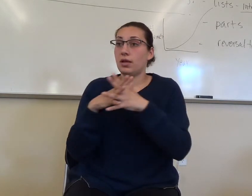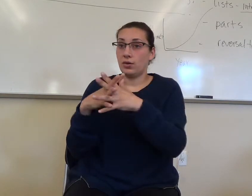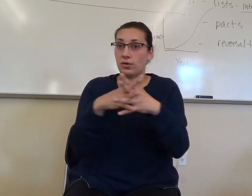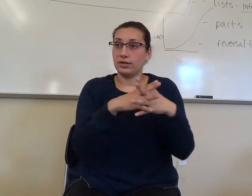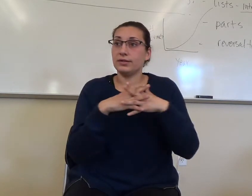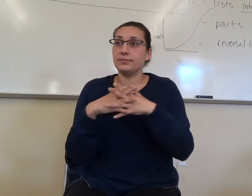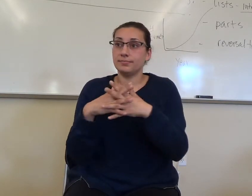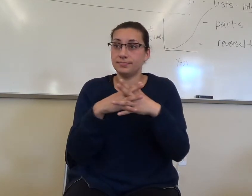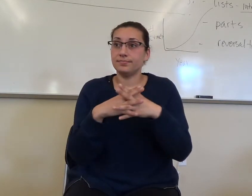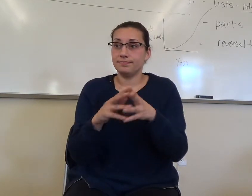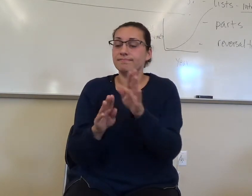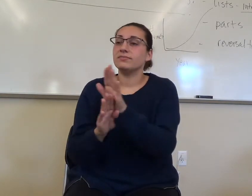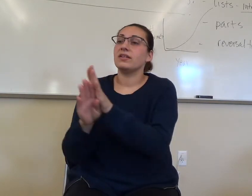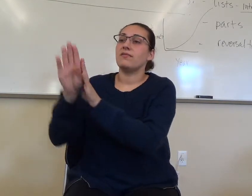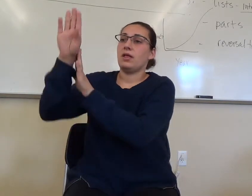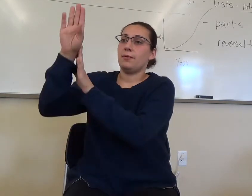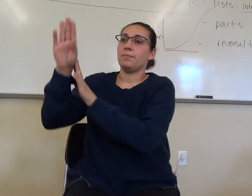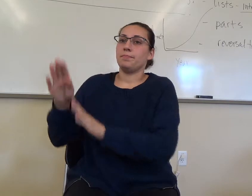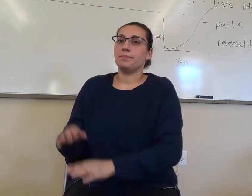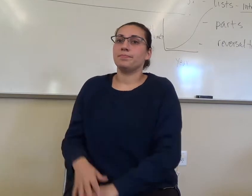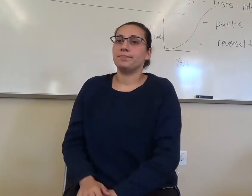was developing.